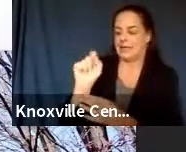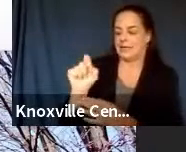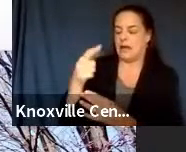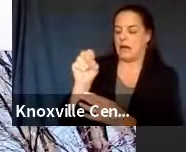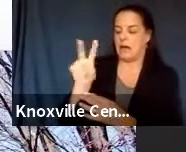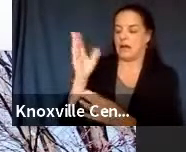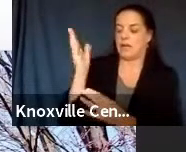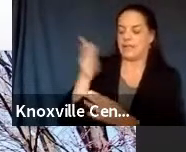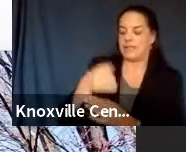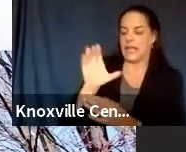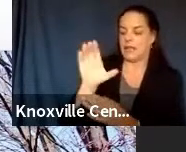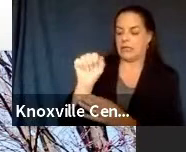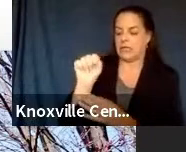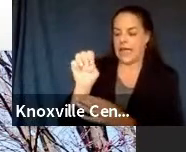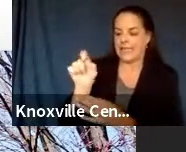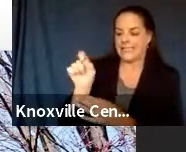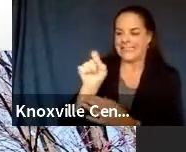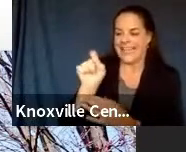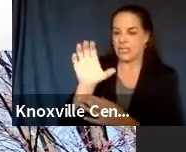covid.knoxcountytn.gov/case-count.